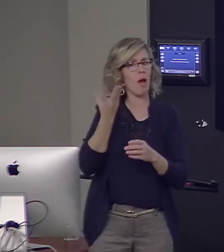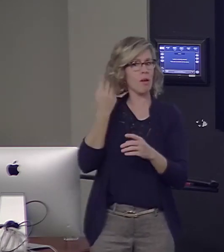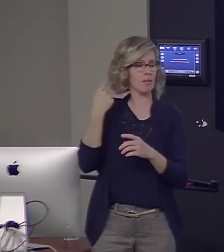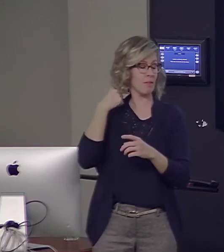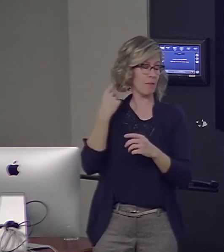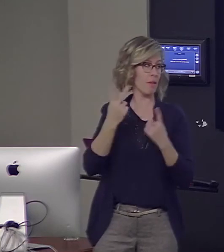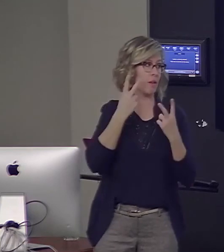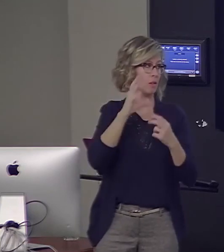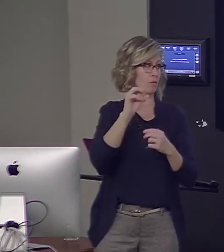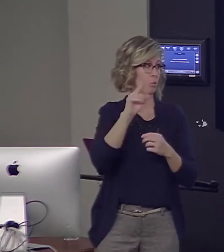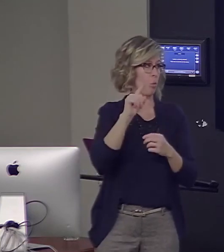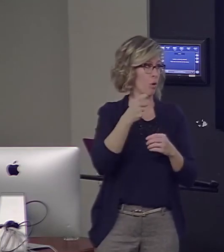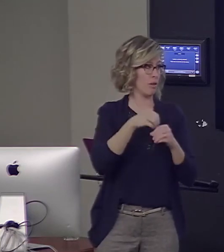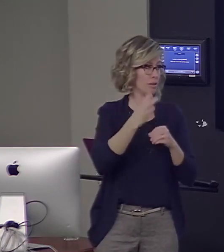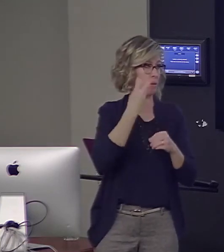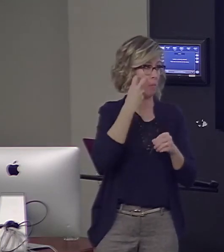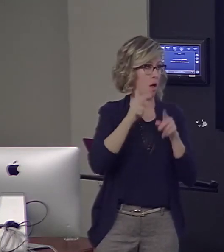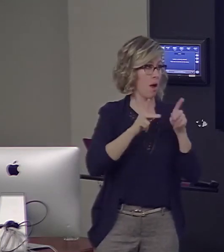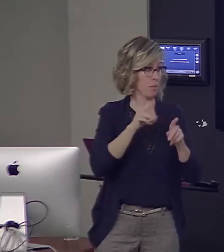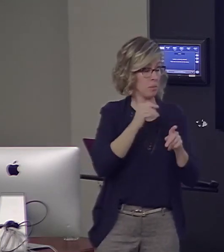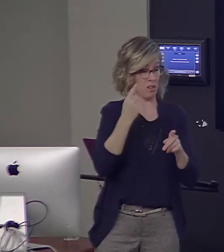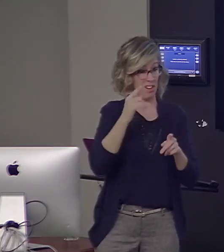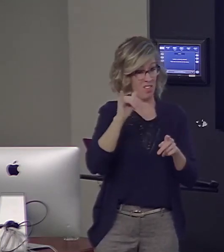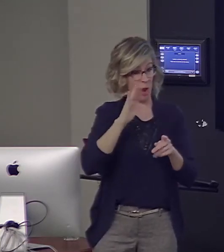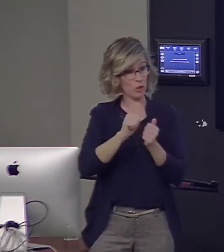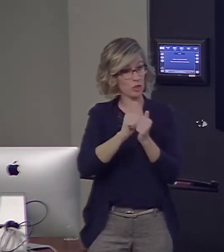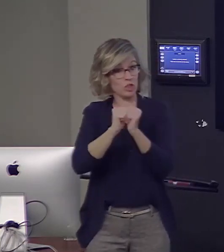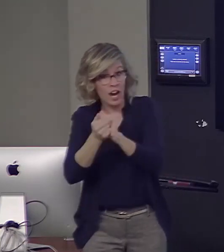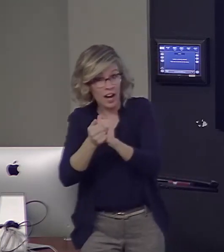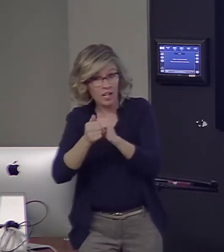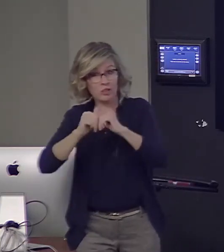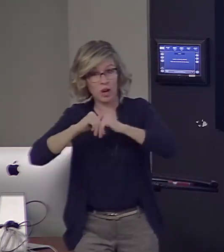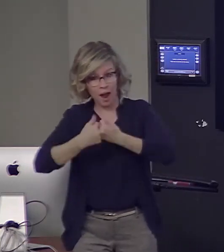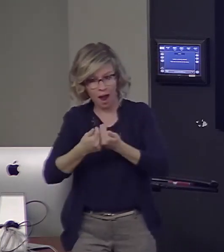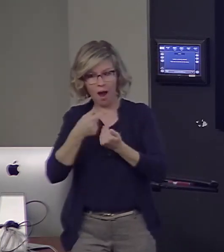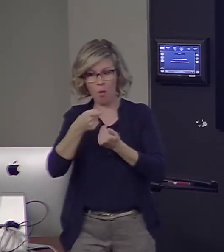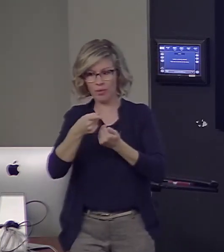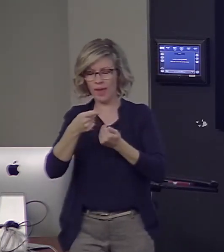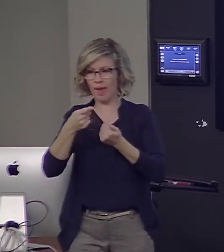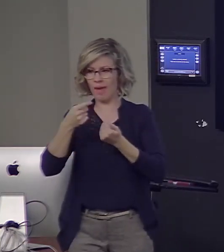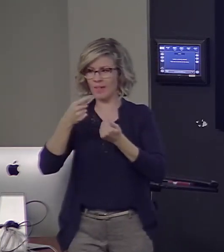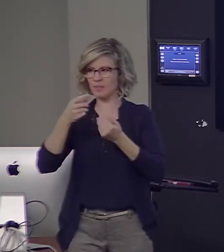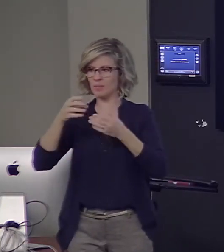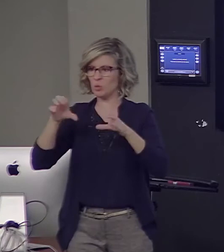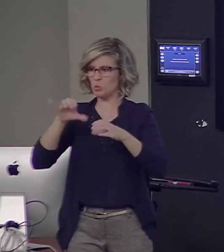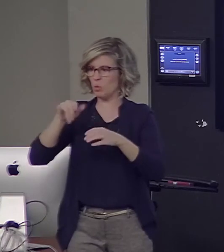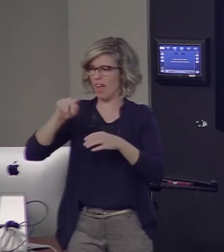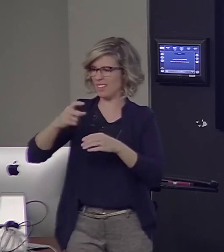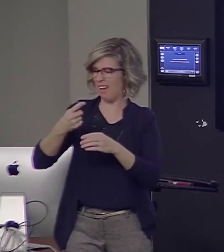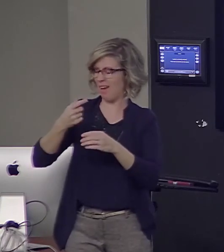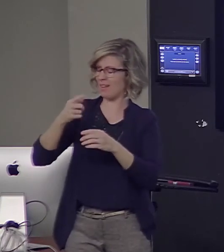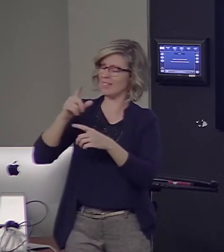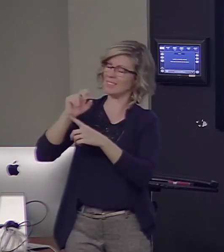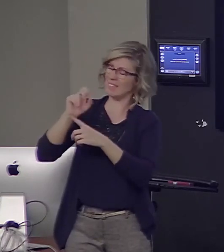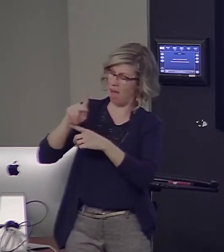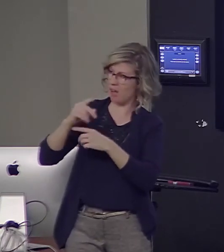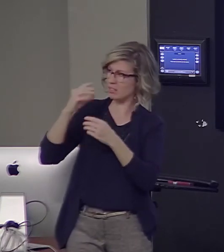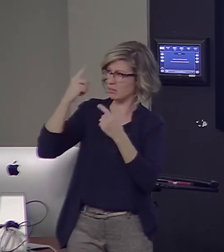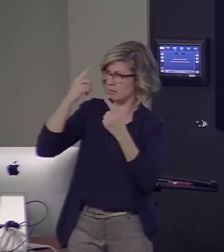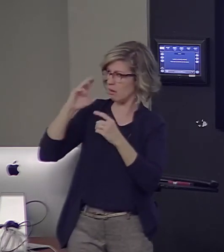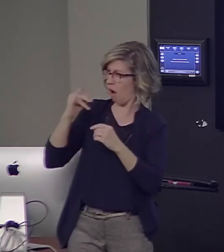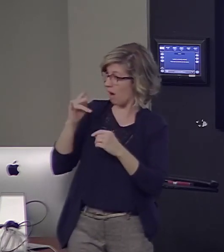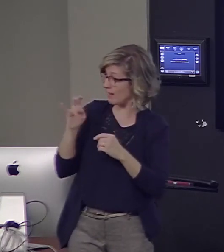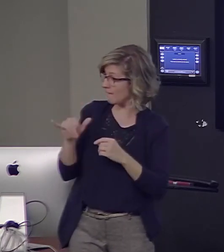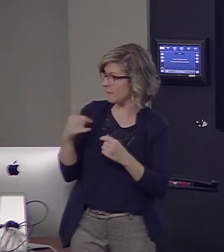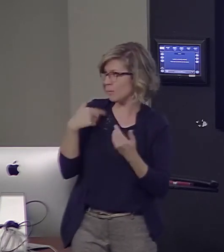cortex in blind people, and whether that changes somehow the way that the task is cognitively being done, we don't know yet.